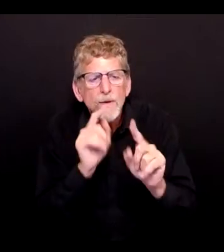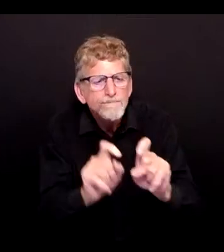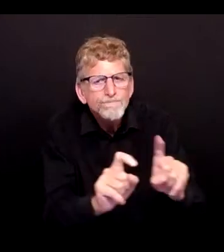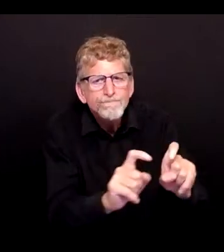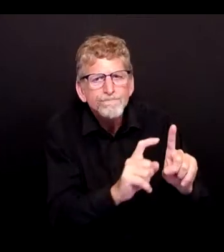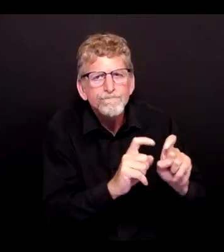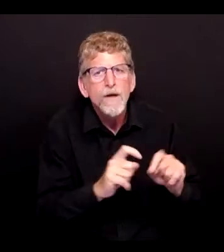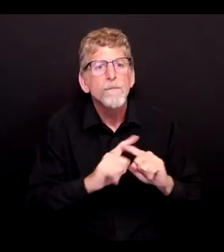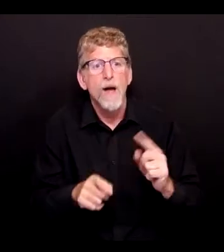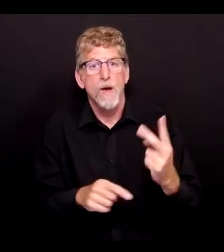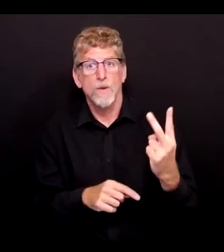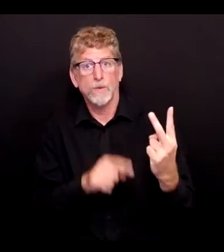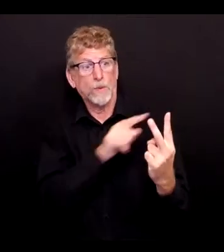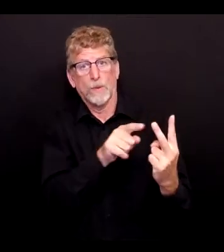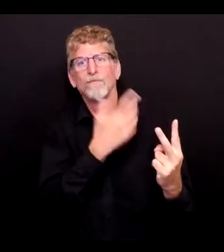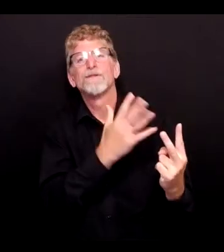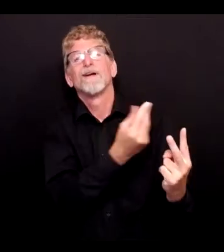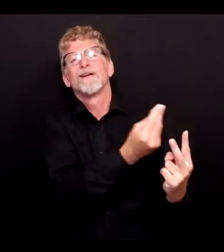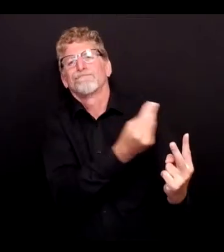to Mexico.